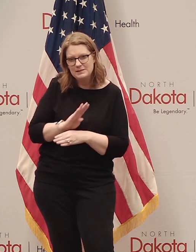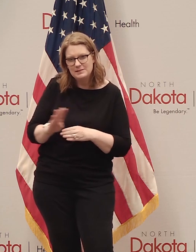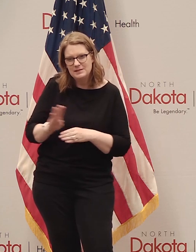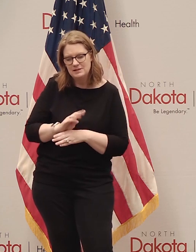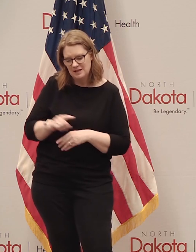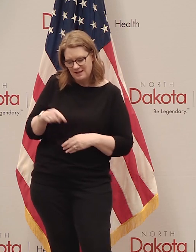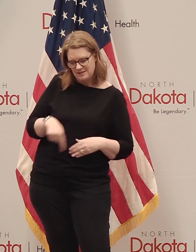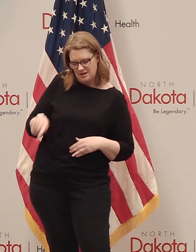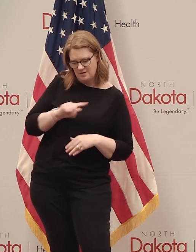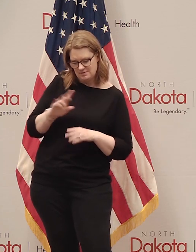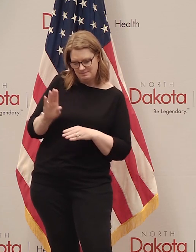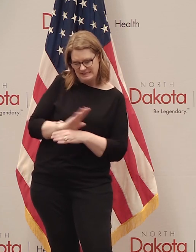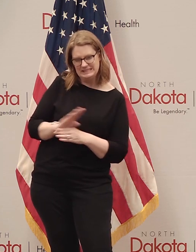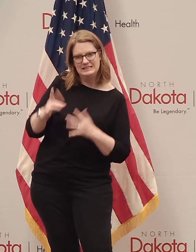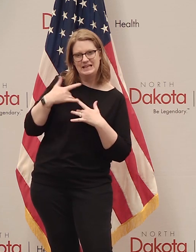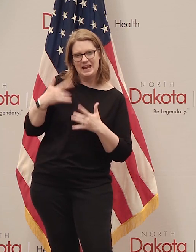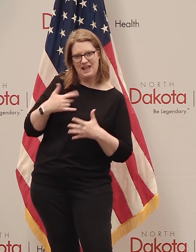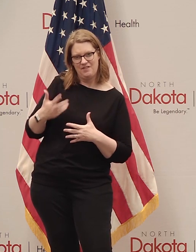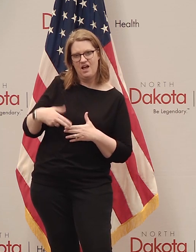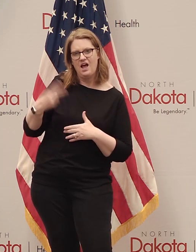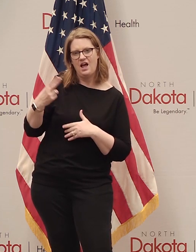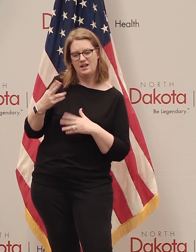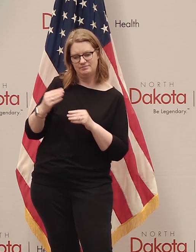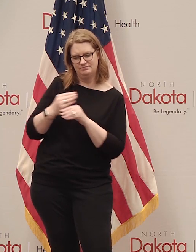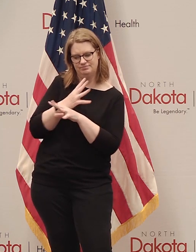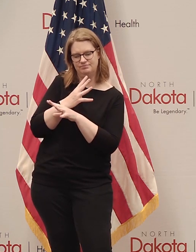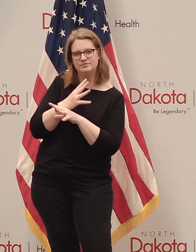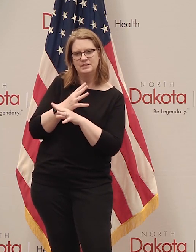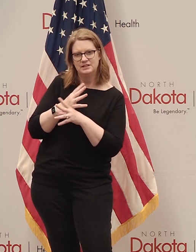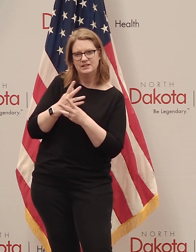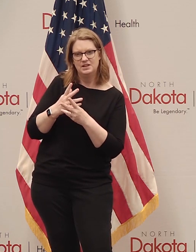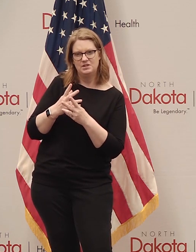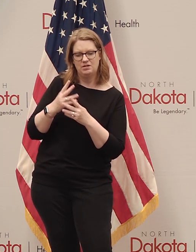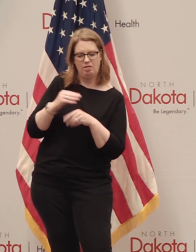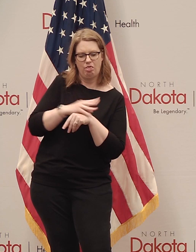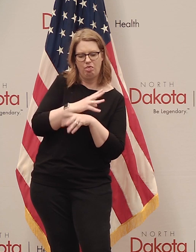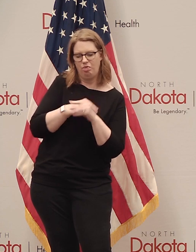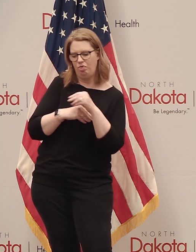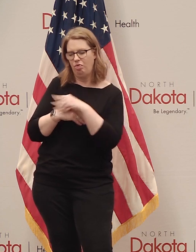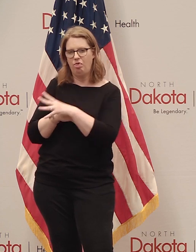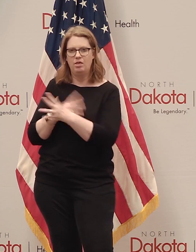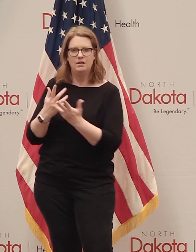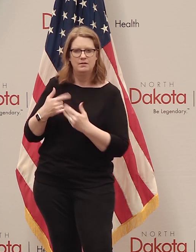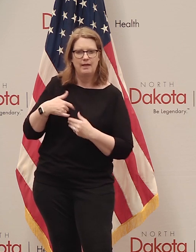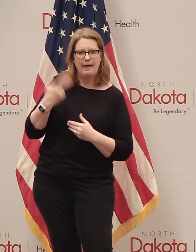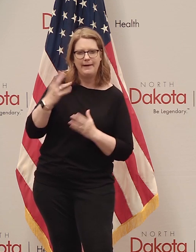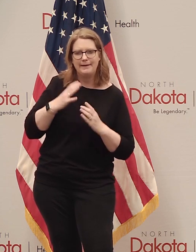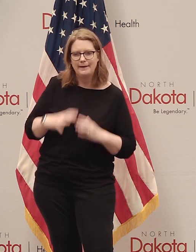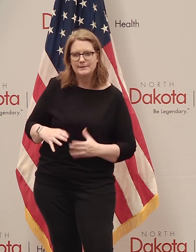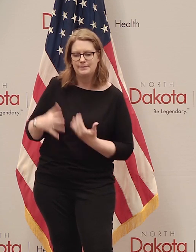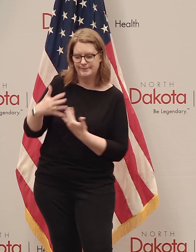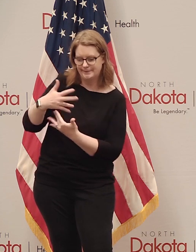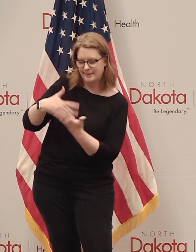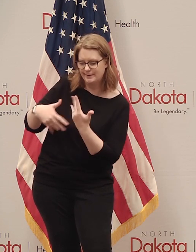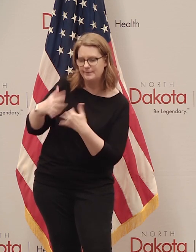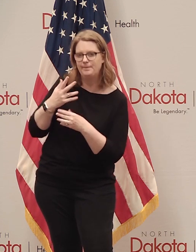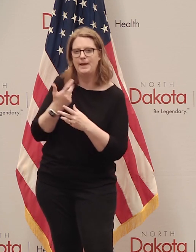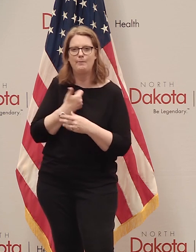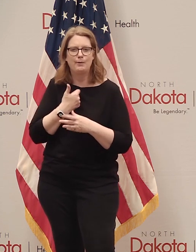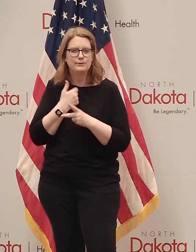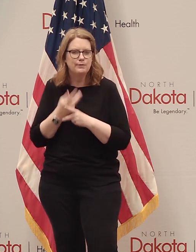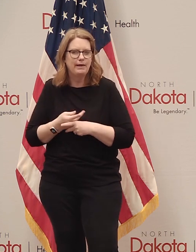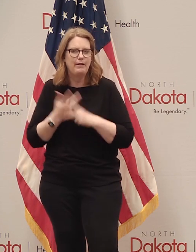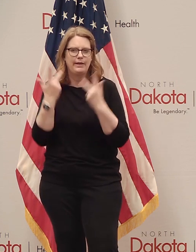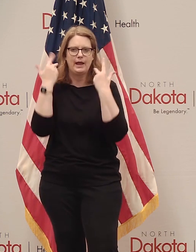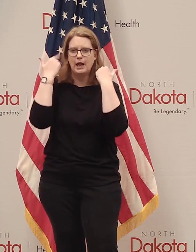of transmissible activity, including places where there was high customer contact, whether personal care or